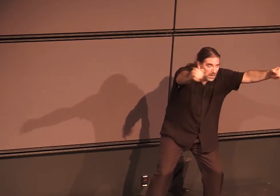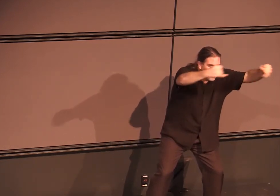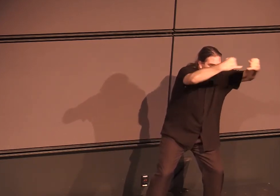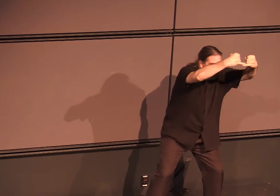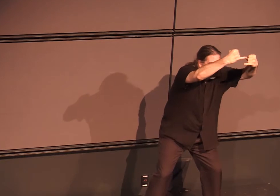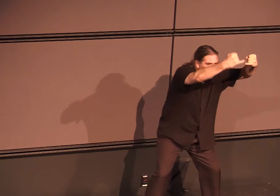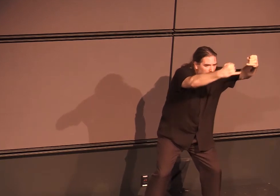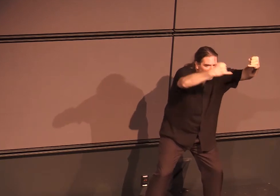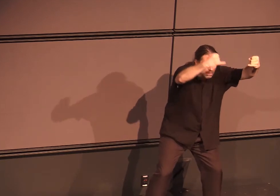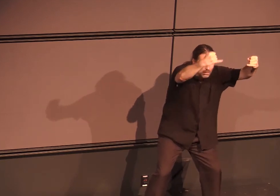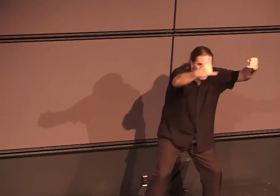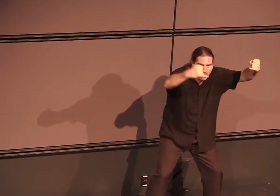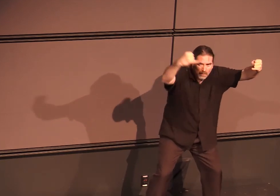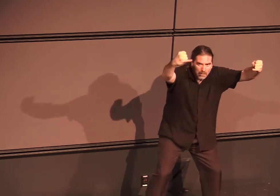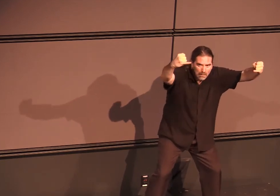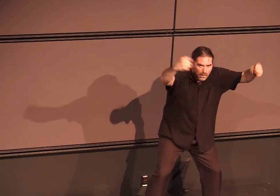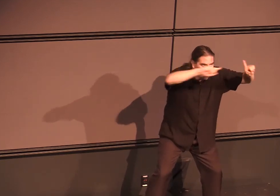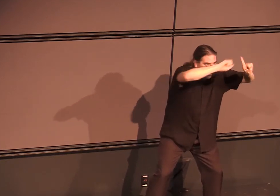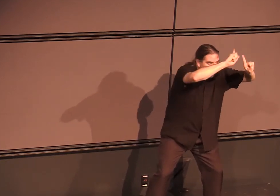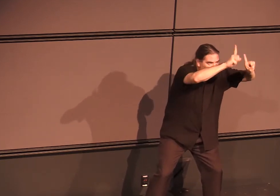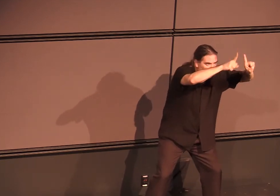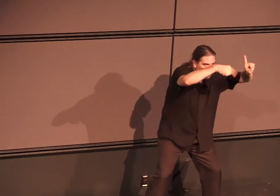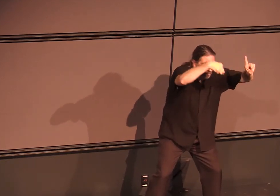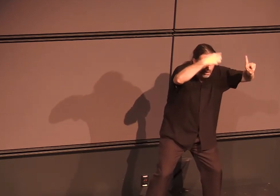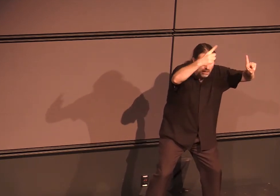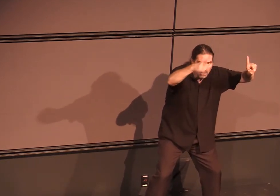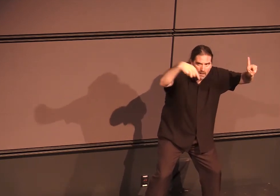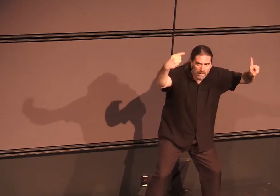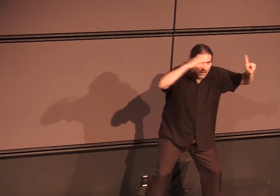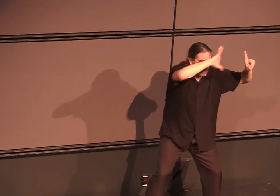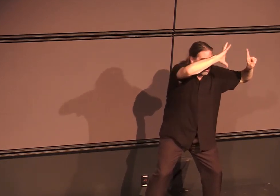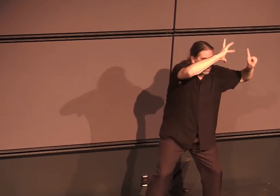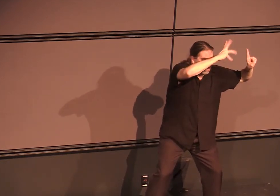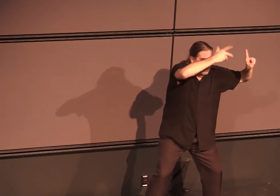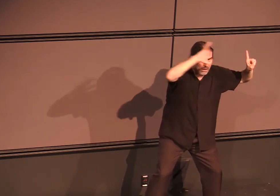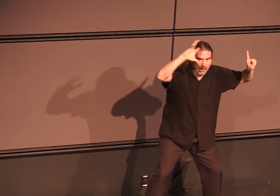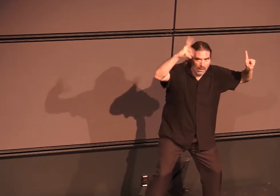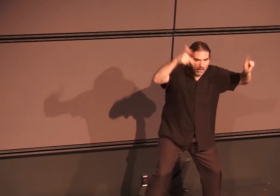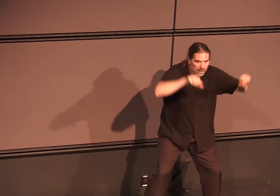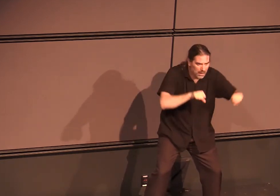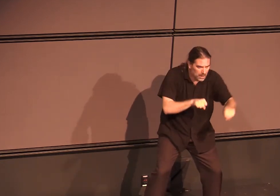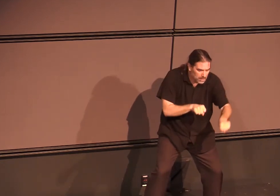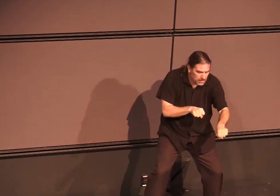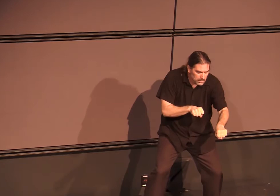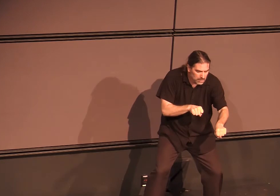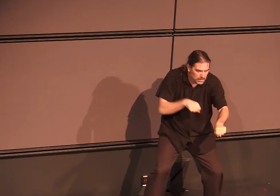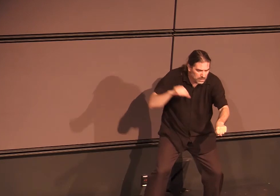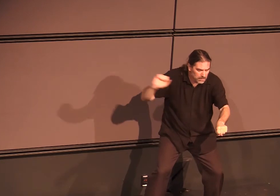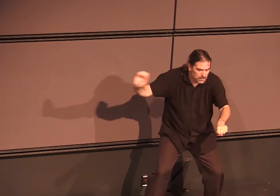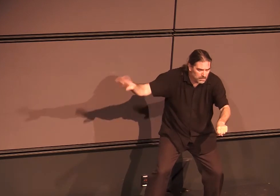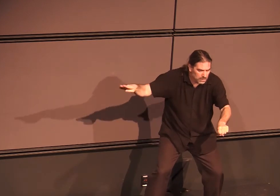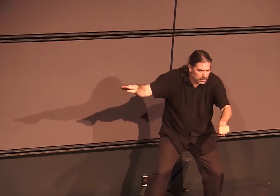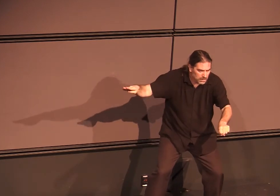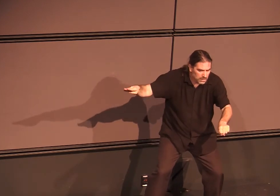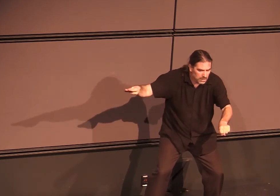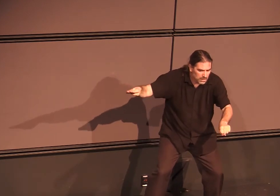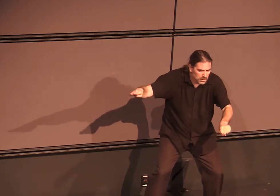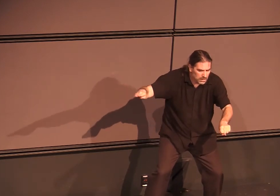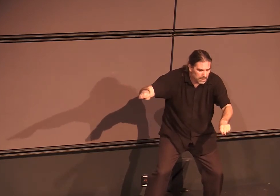of barbed wire fence and training machine gun fire.